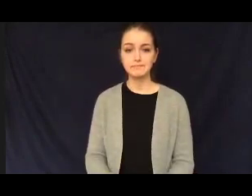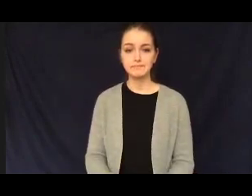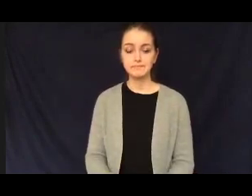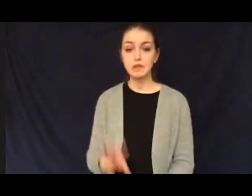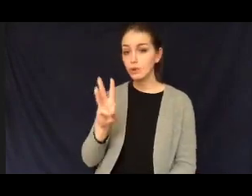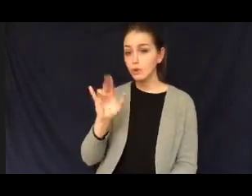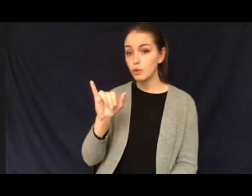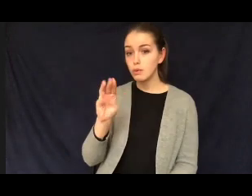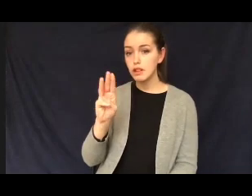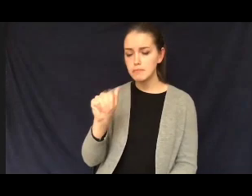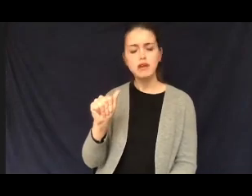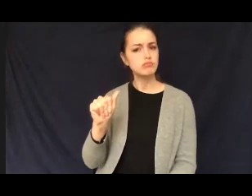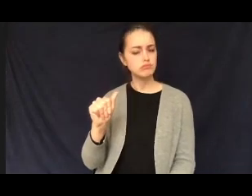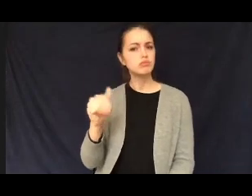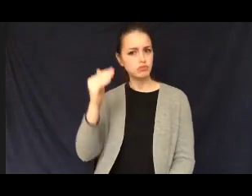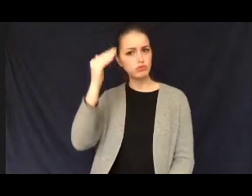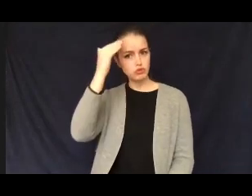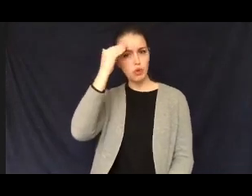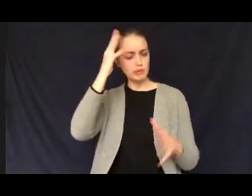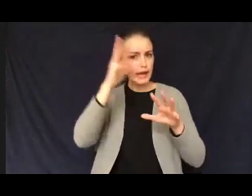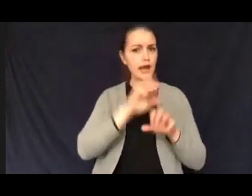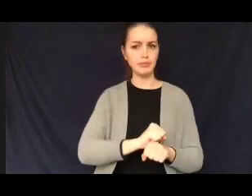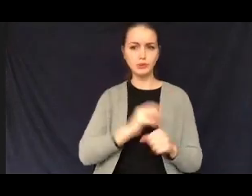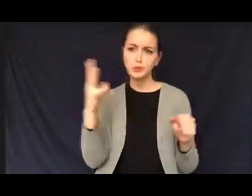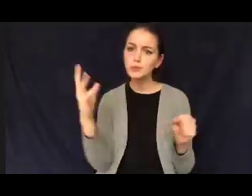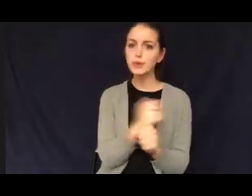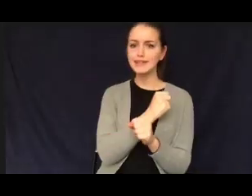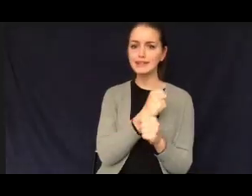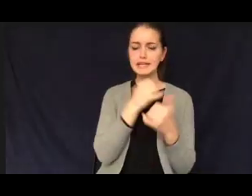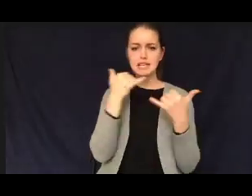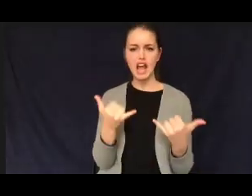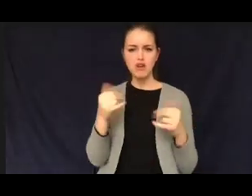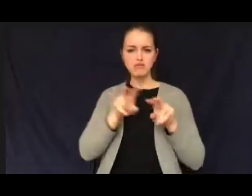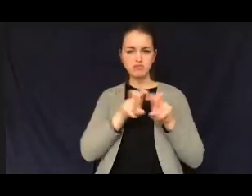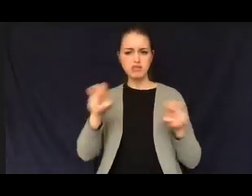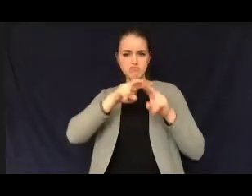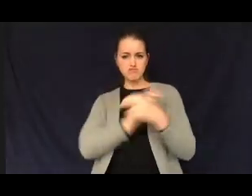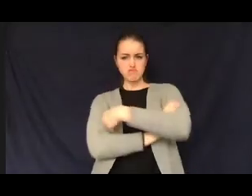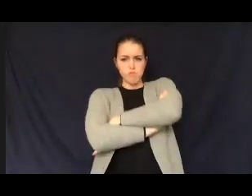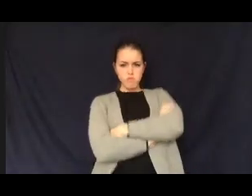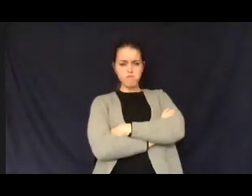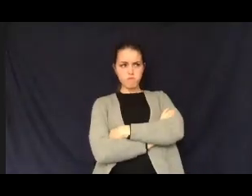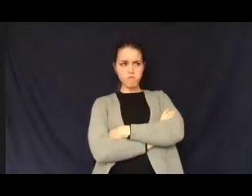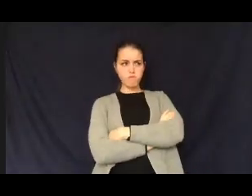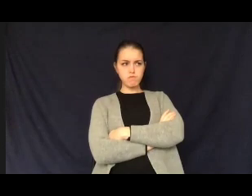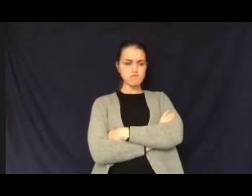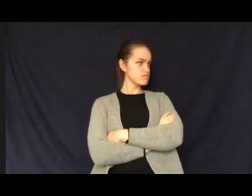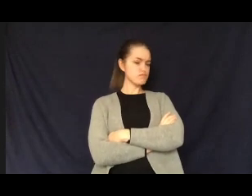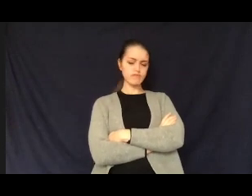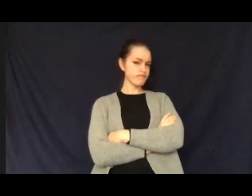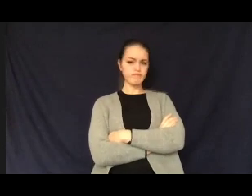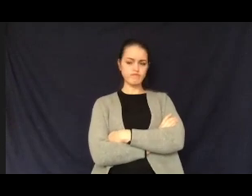Wilma had become accustomed to winning. Now she slumped on the bench, all the liveliness